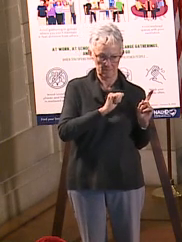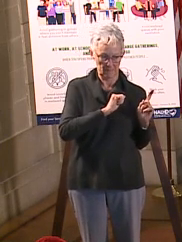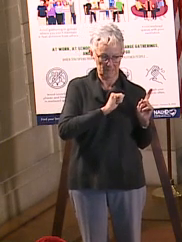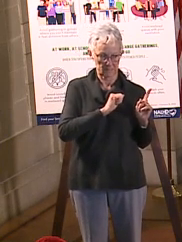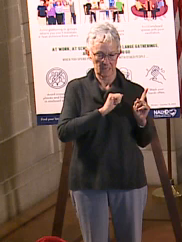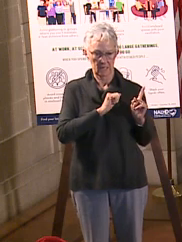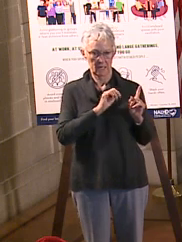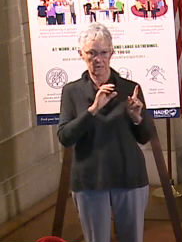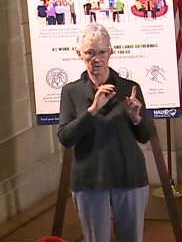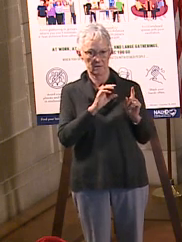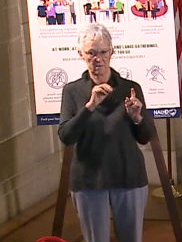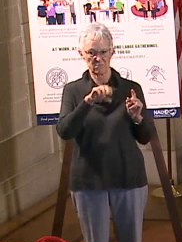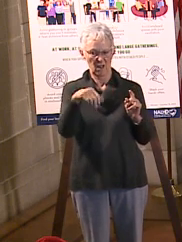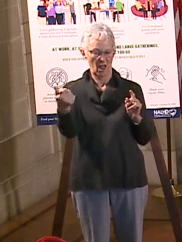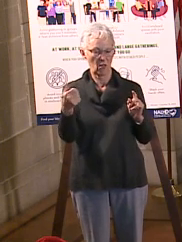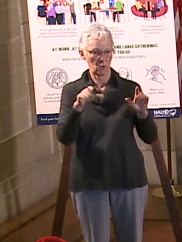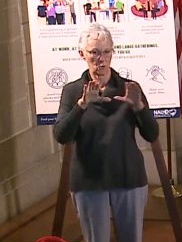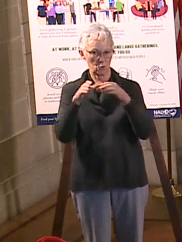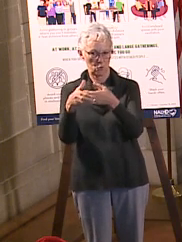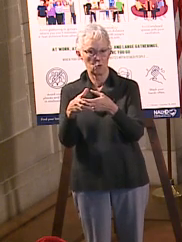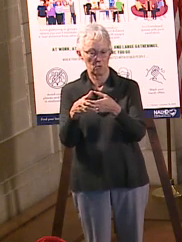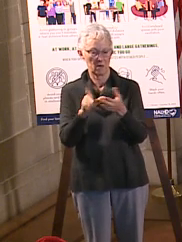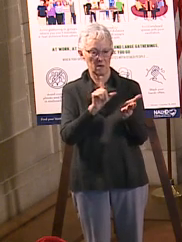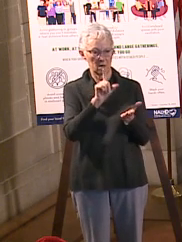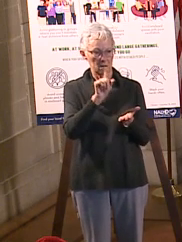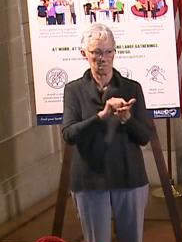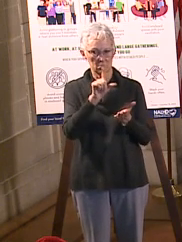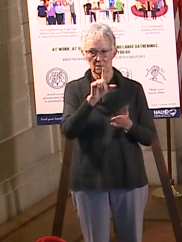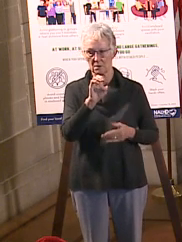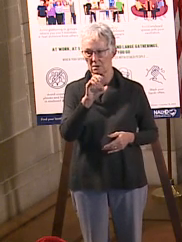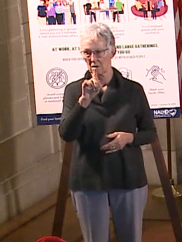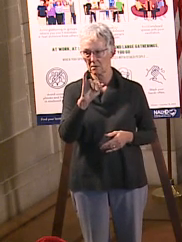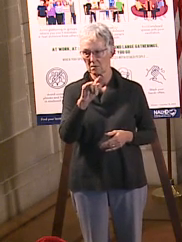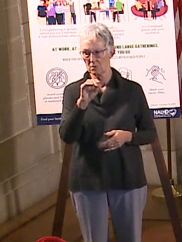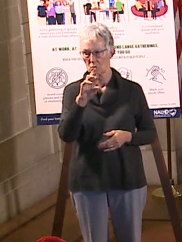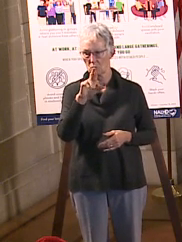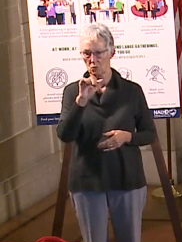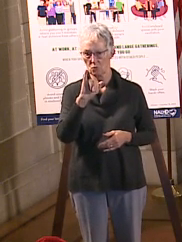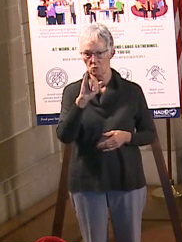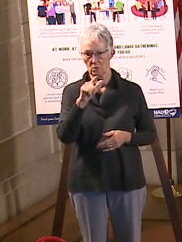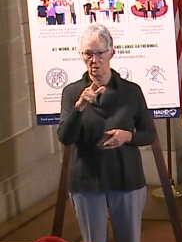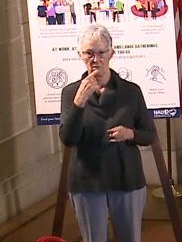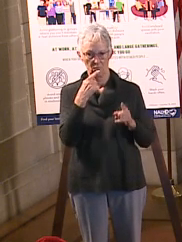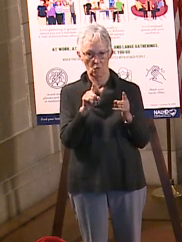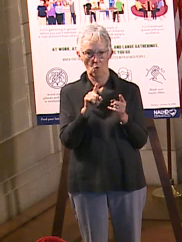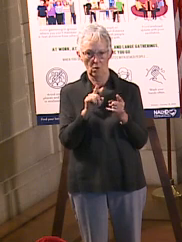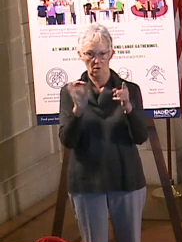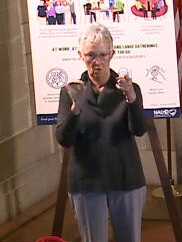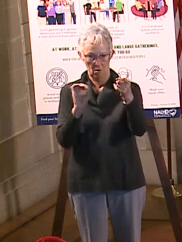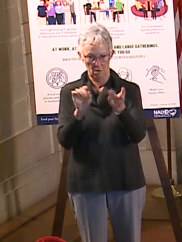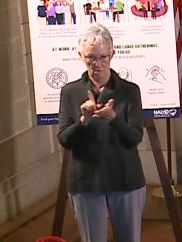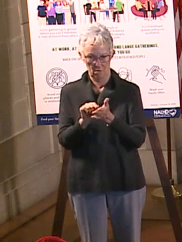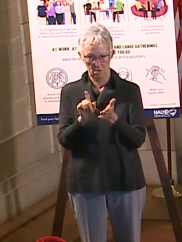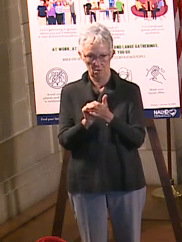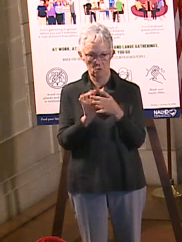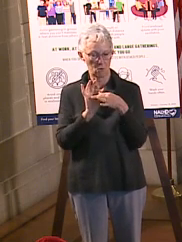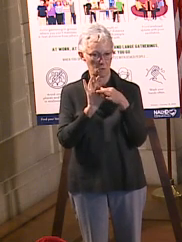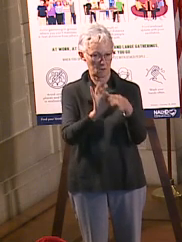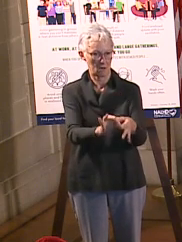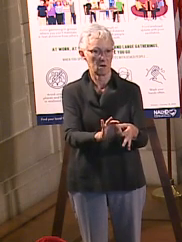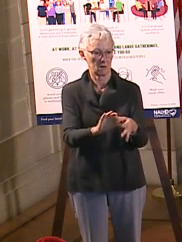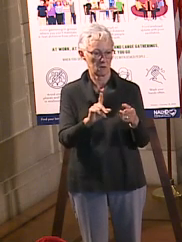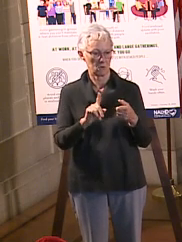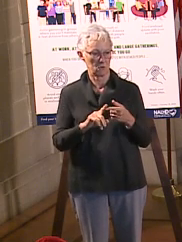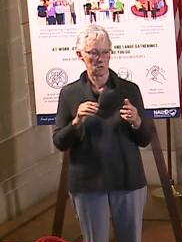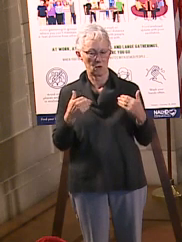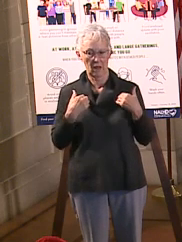delegation published a editorial in the World Herald this weekend with regard to getting the Space